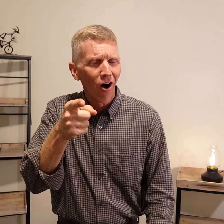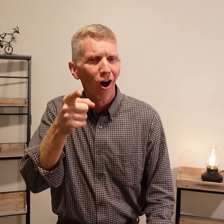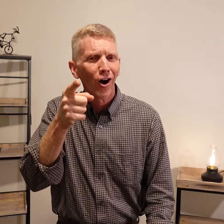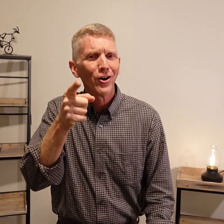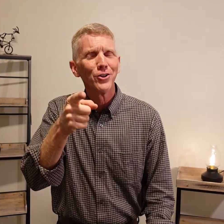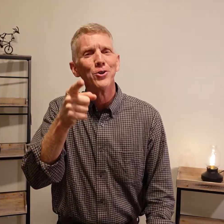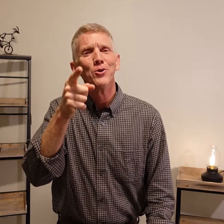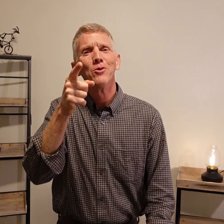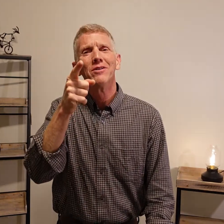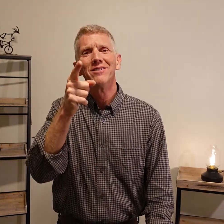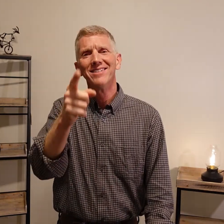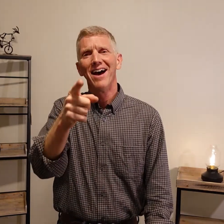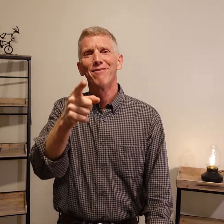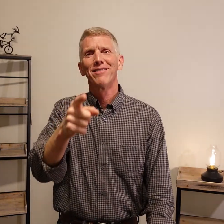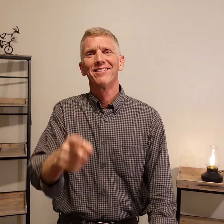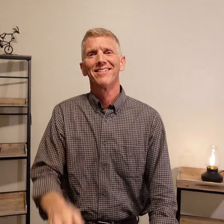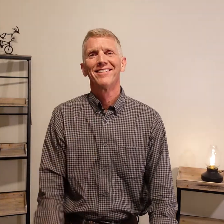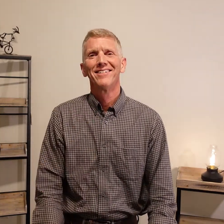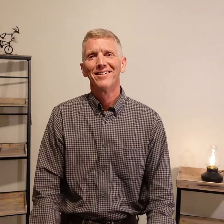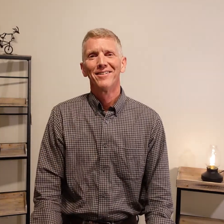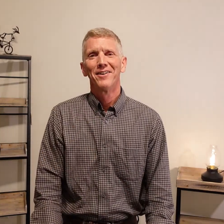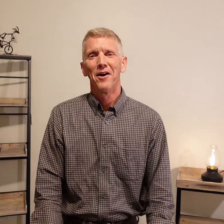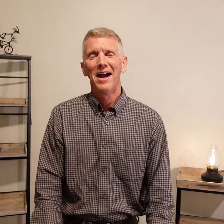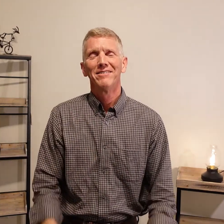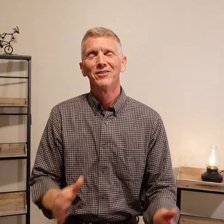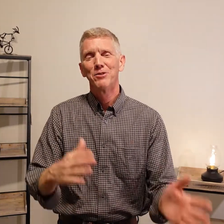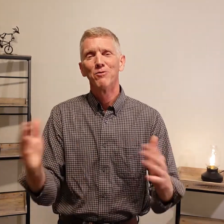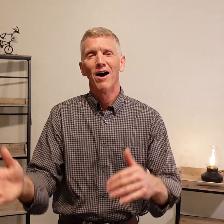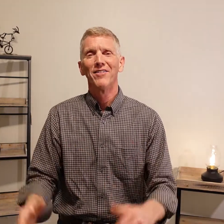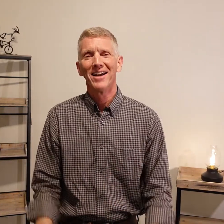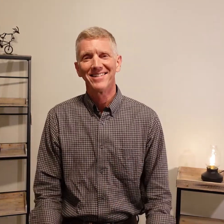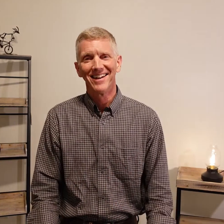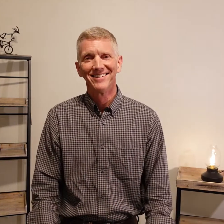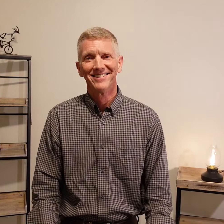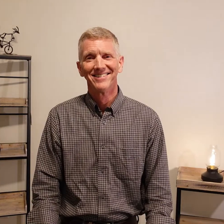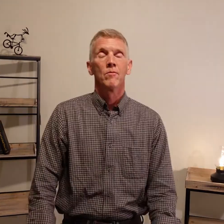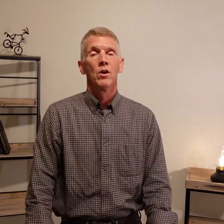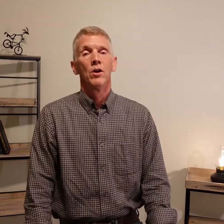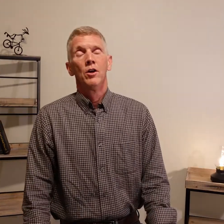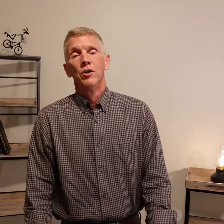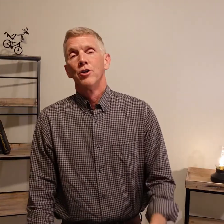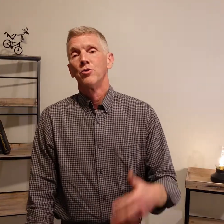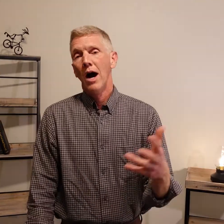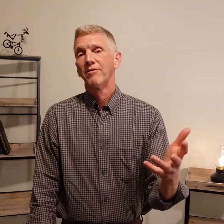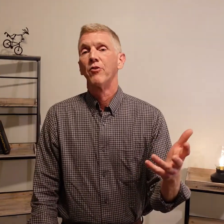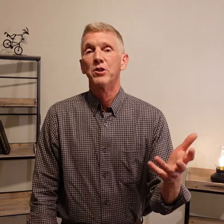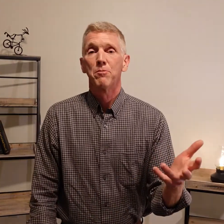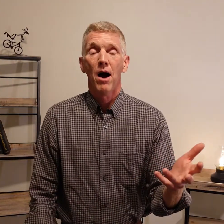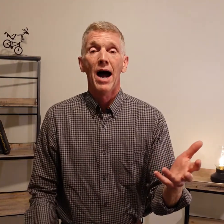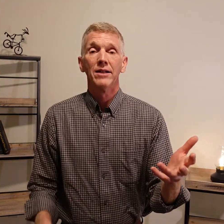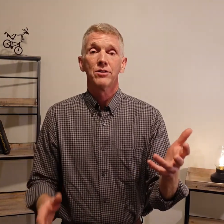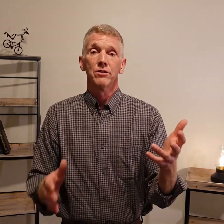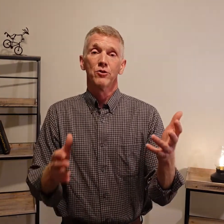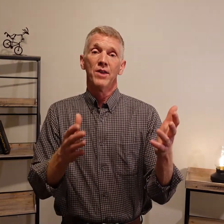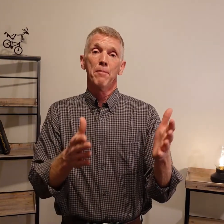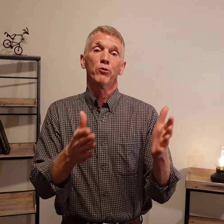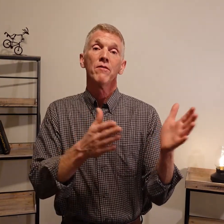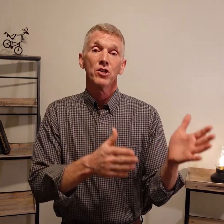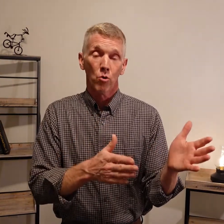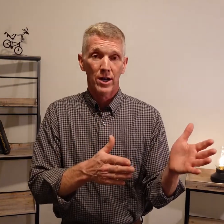Are you deaf? All right, let's move on to the next set. So often the response to that previous question,